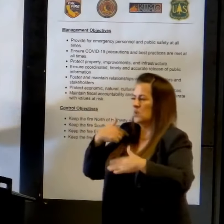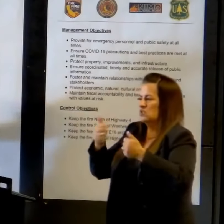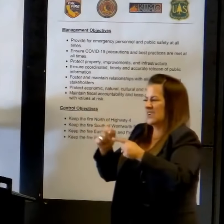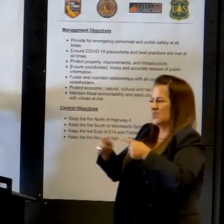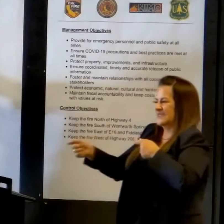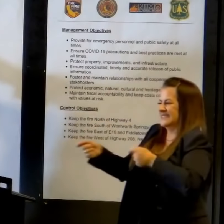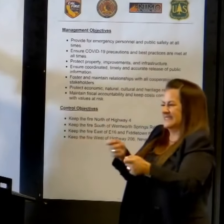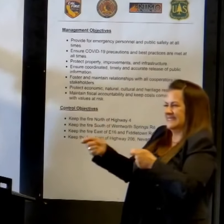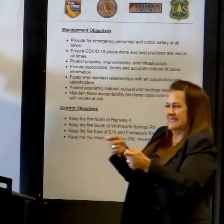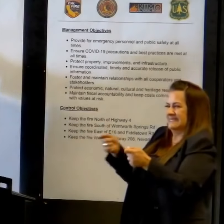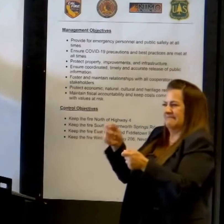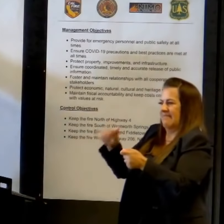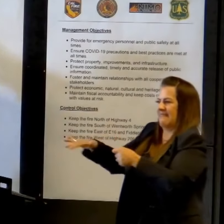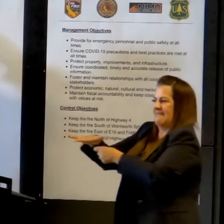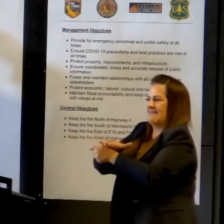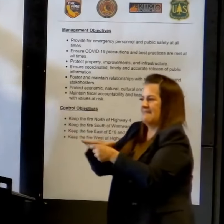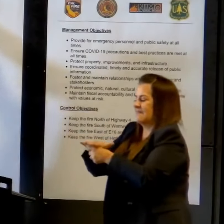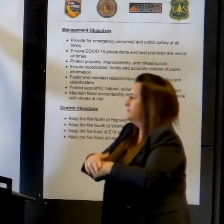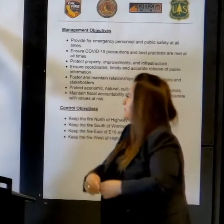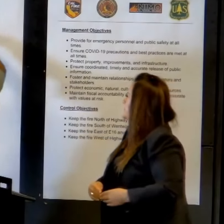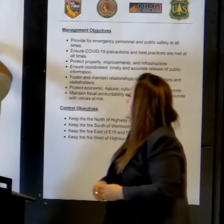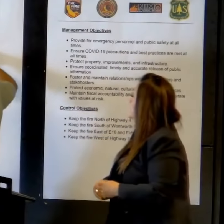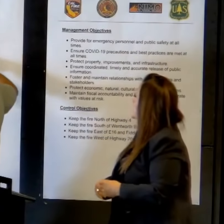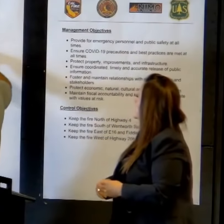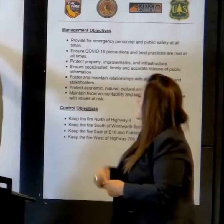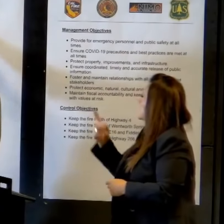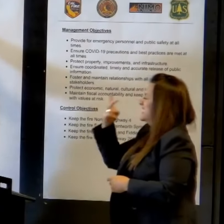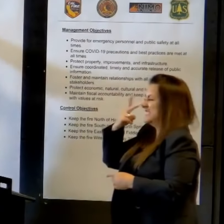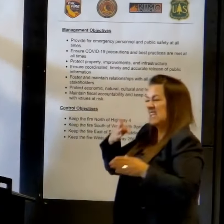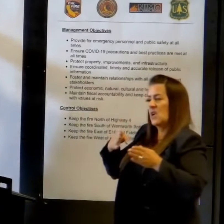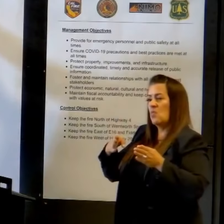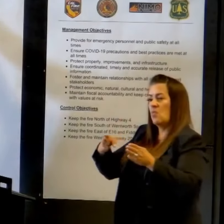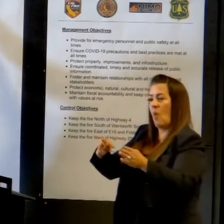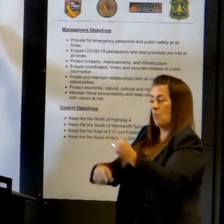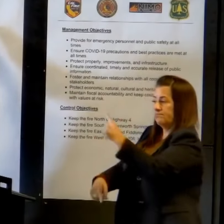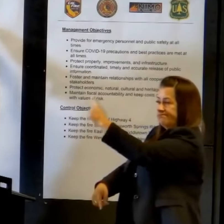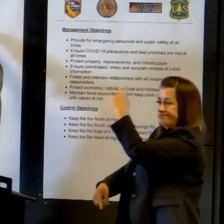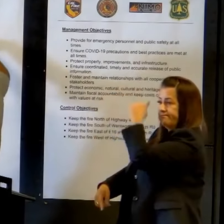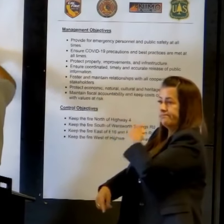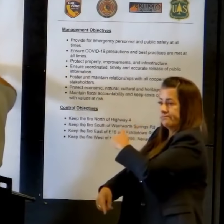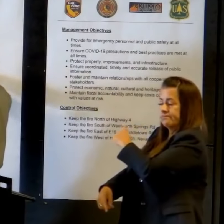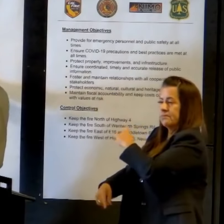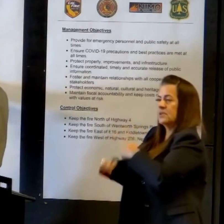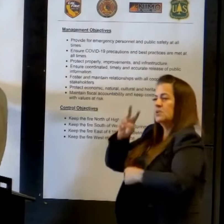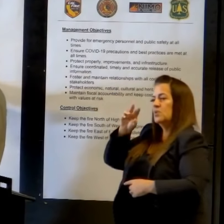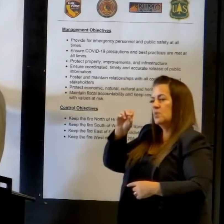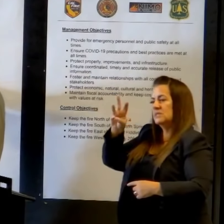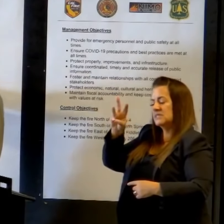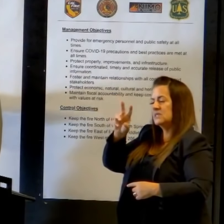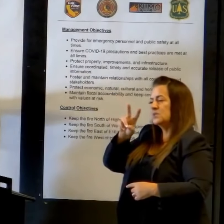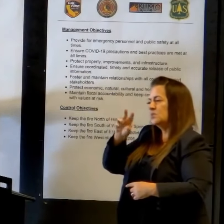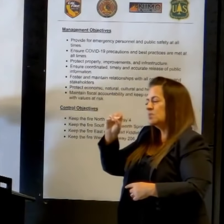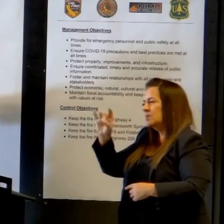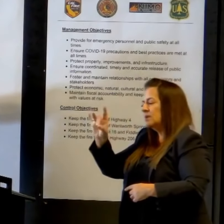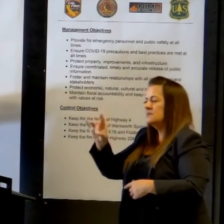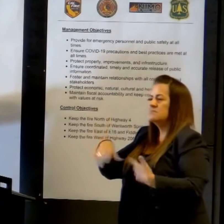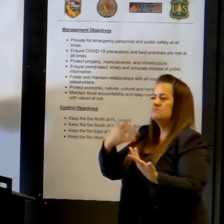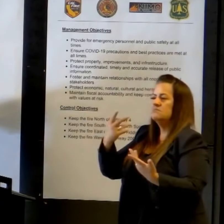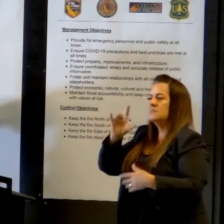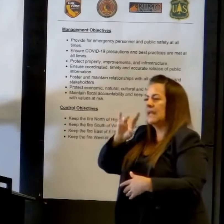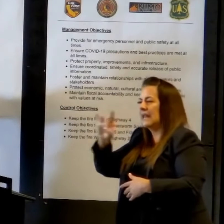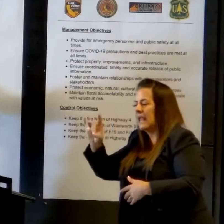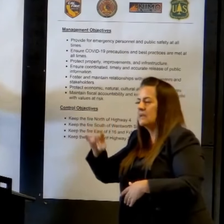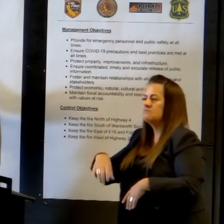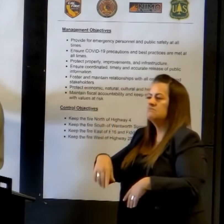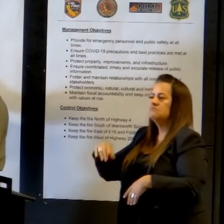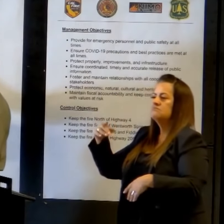here. As I come around, you'll see this road system out here, Highway 207, 206, 88, and all the way back